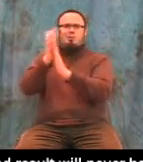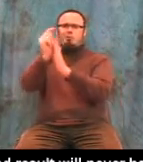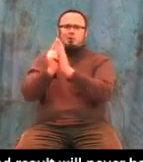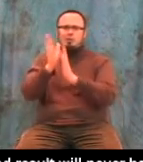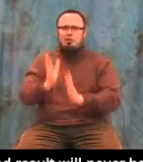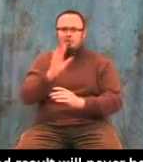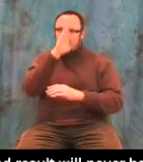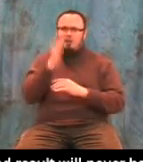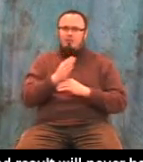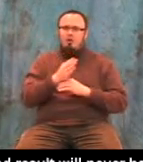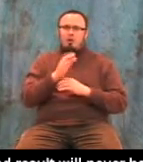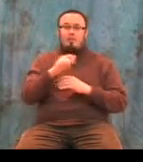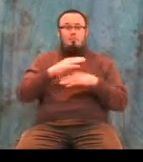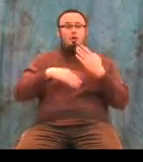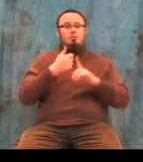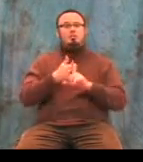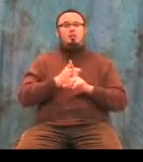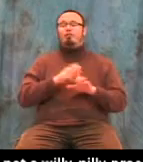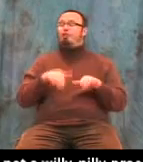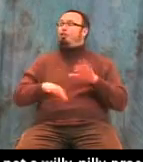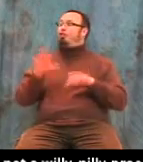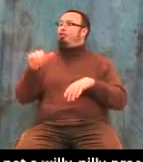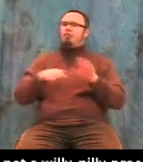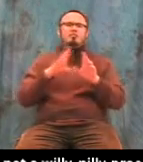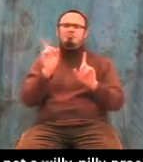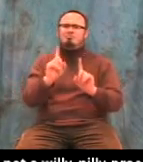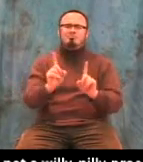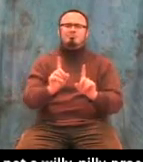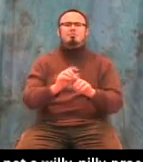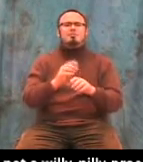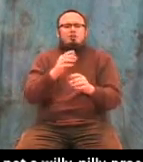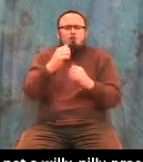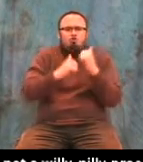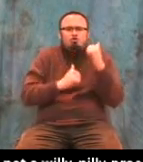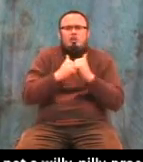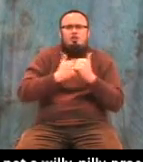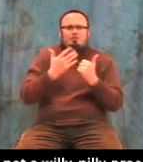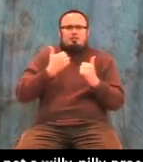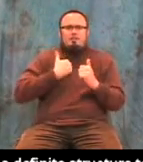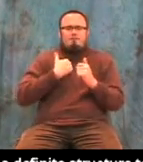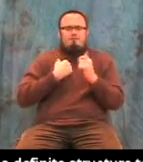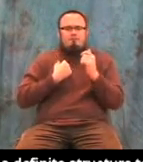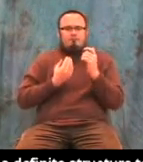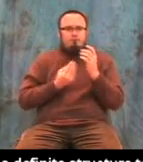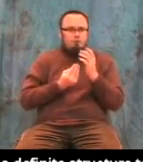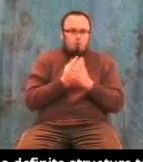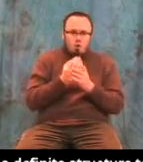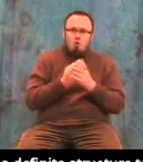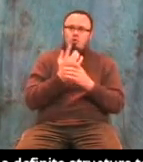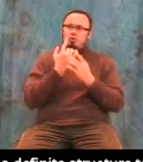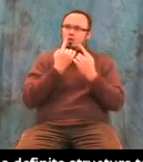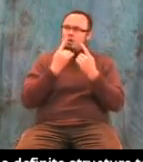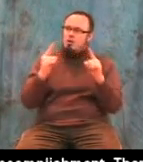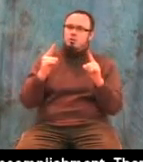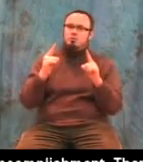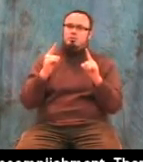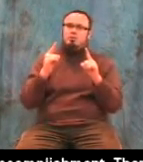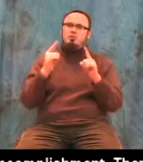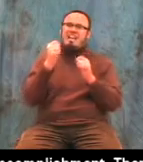It is not a willy-nilly process. There is a definite structure to growth and accomplishment. There is a structure